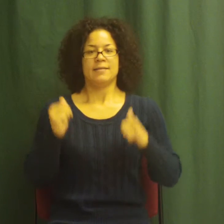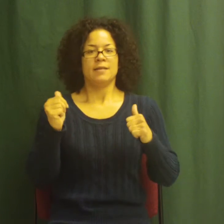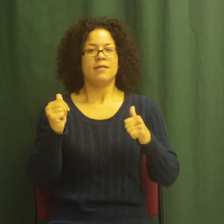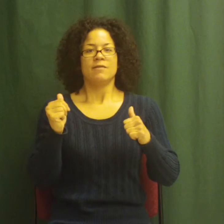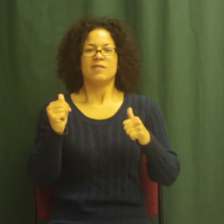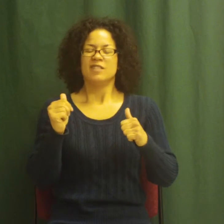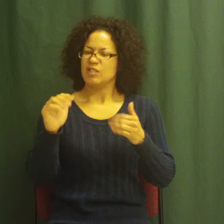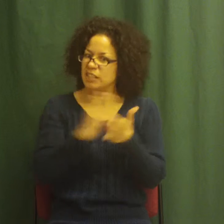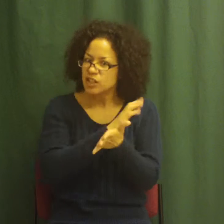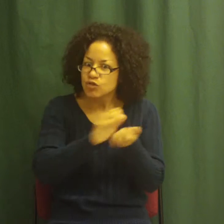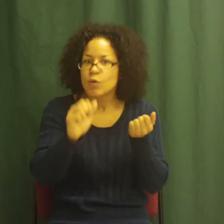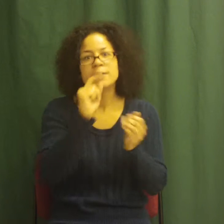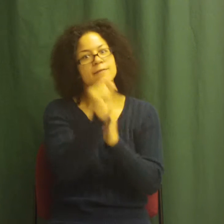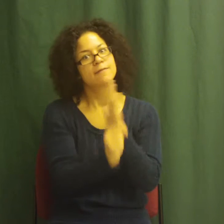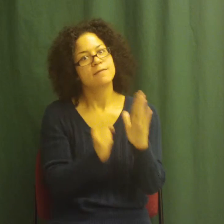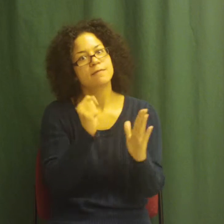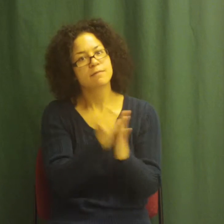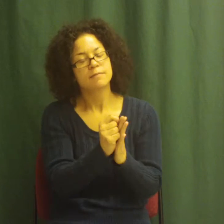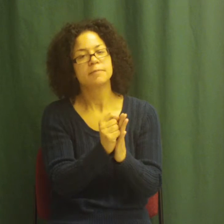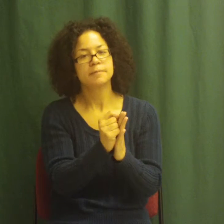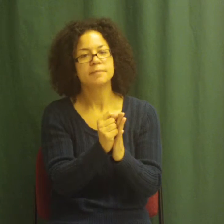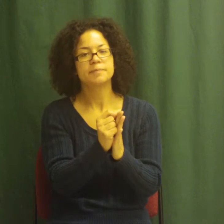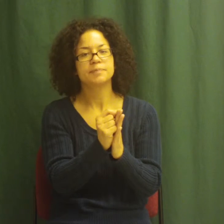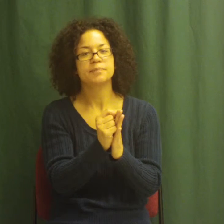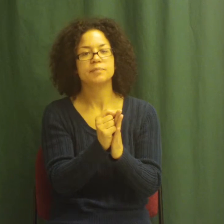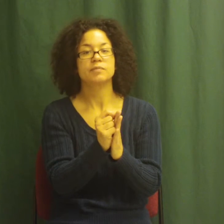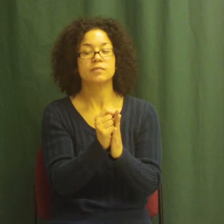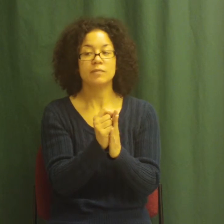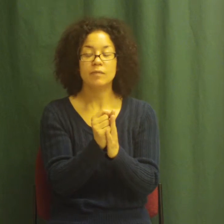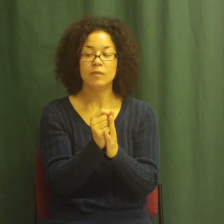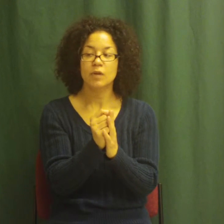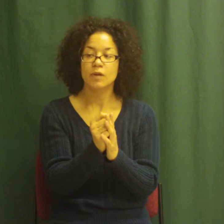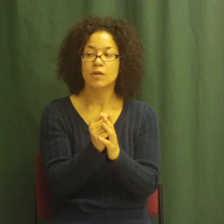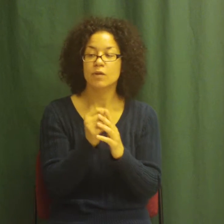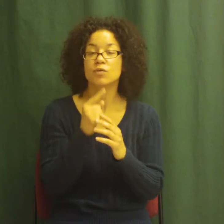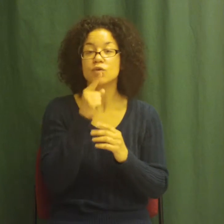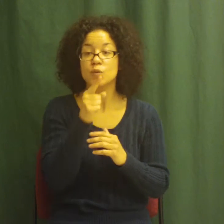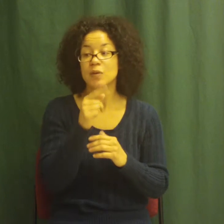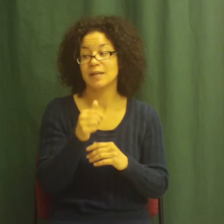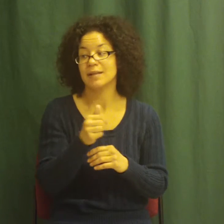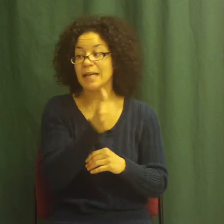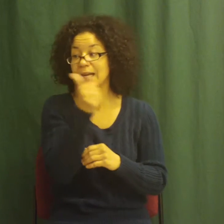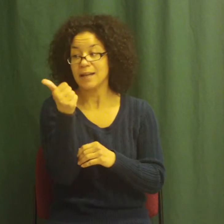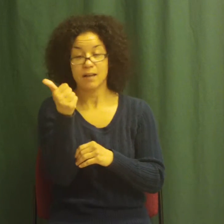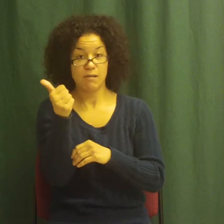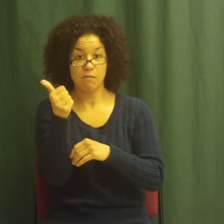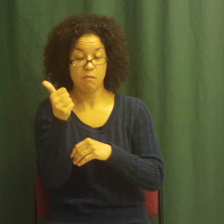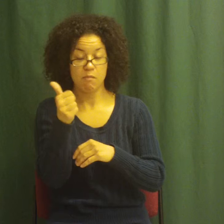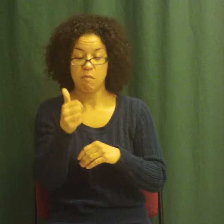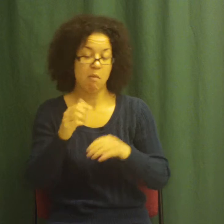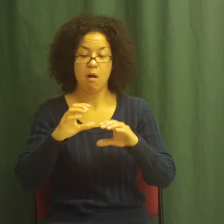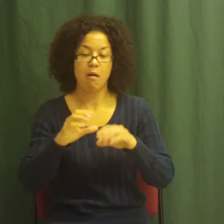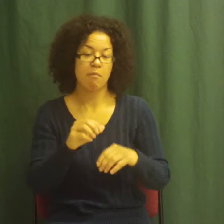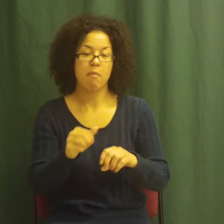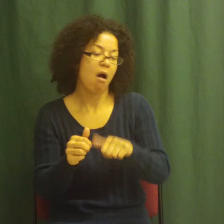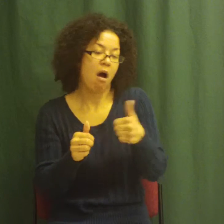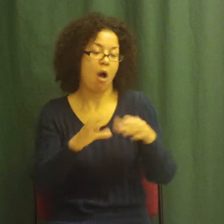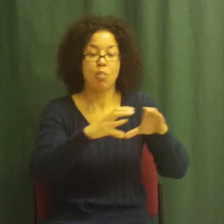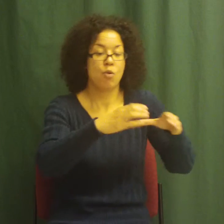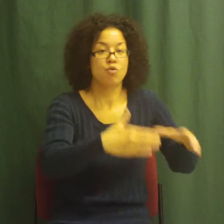whether non-Viking armies were any less bloodthirsty and barbarian. For instance,